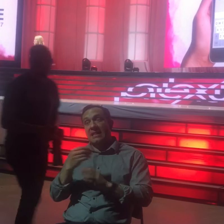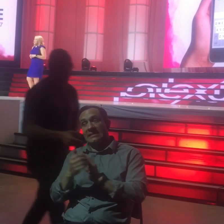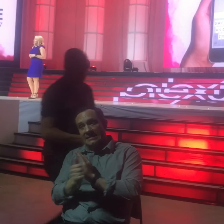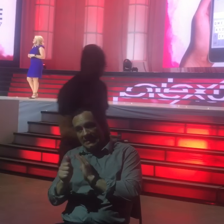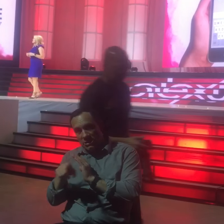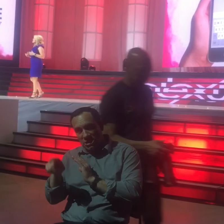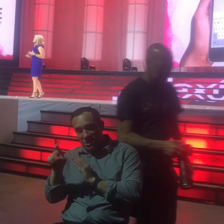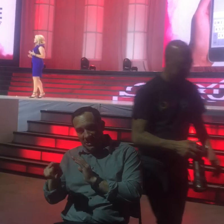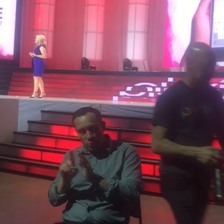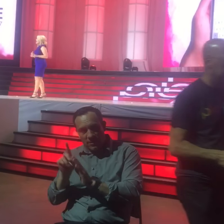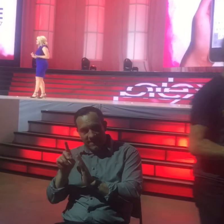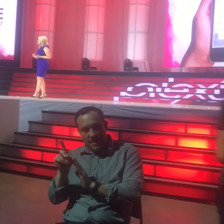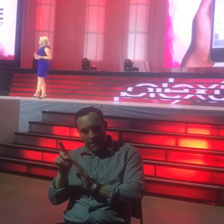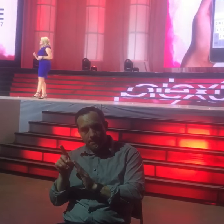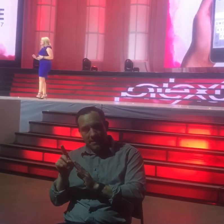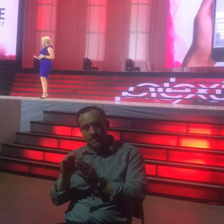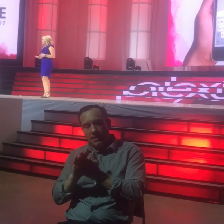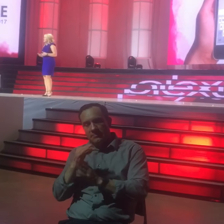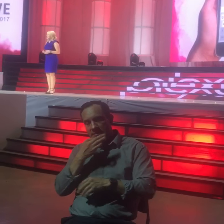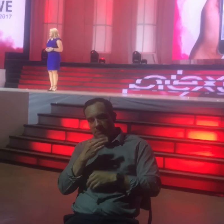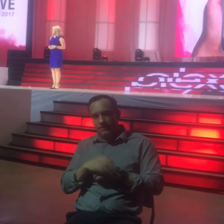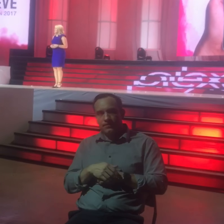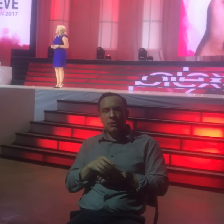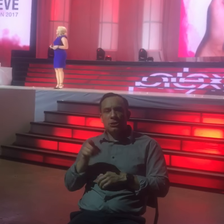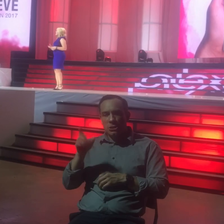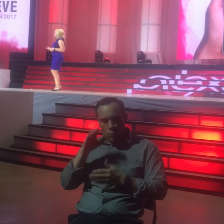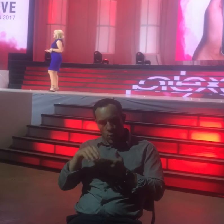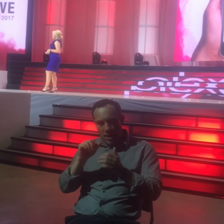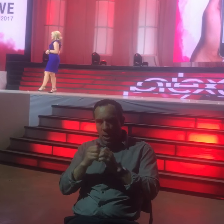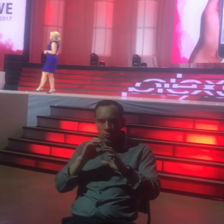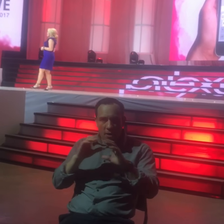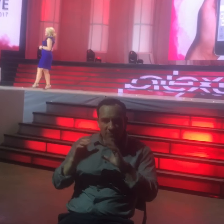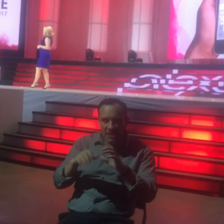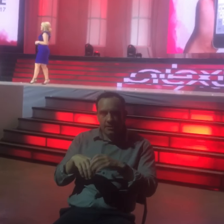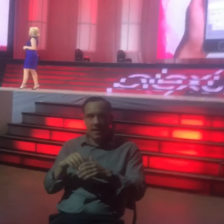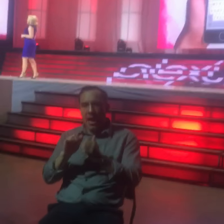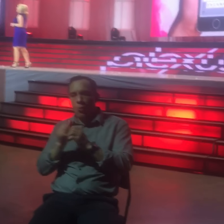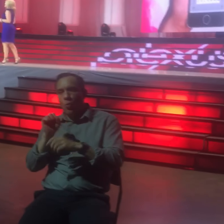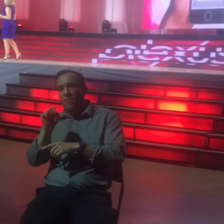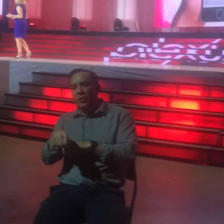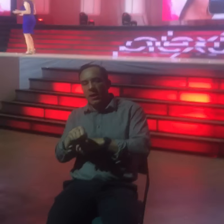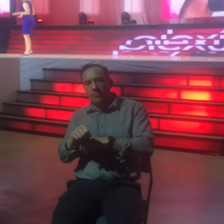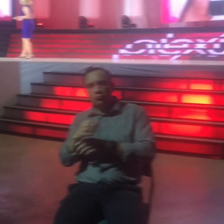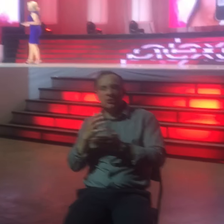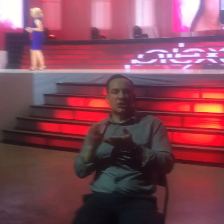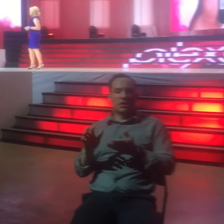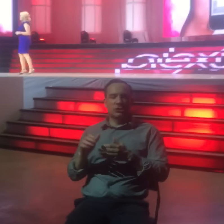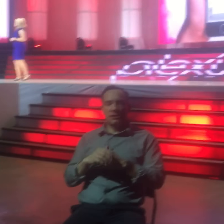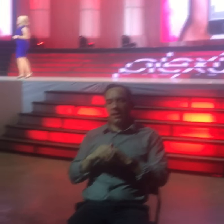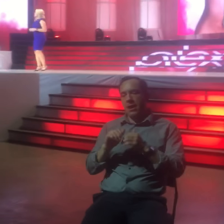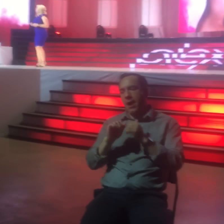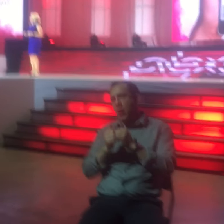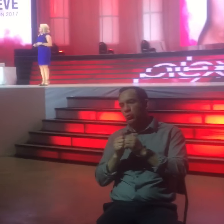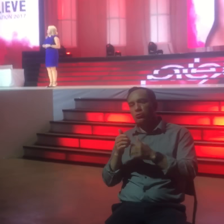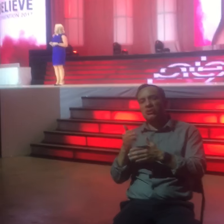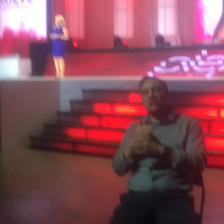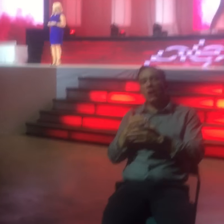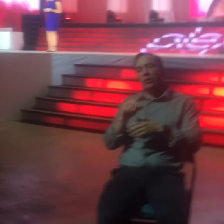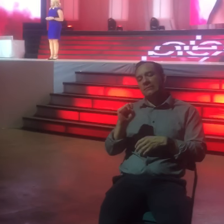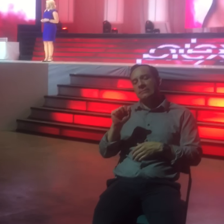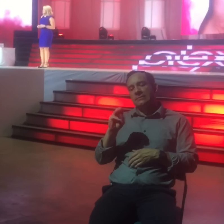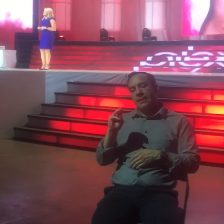them. And she's going to learn how to start a conversation, how to overcome objections, how to share samples. She's going to learn